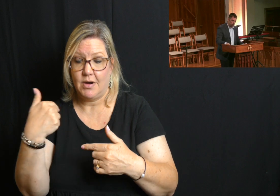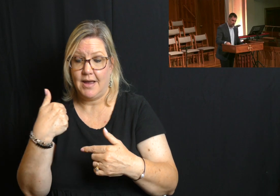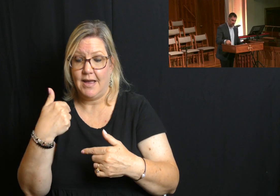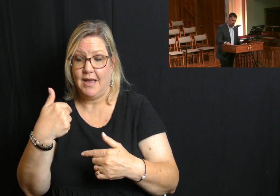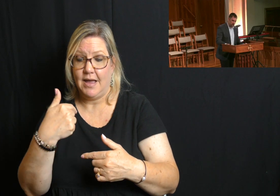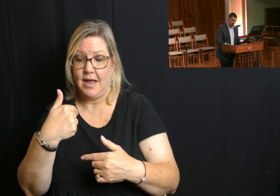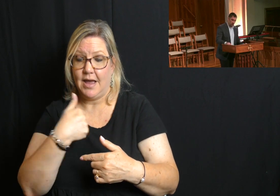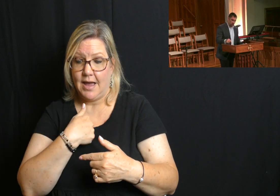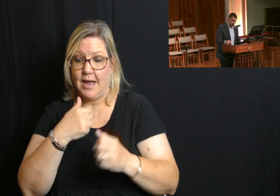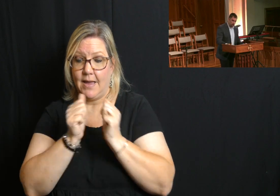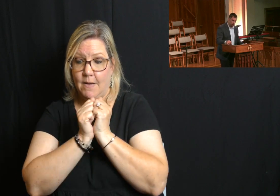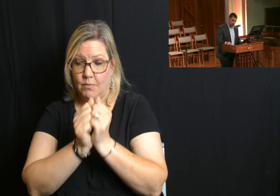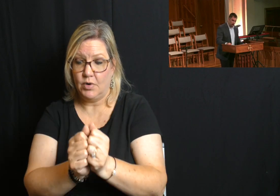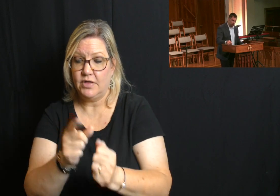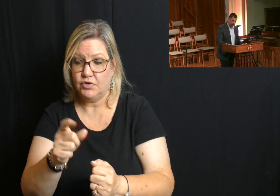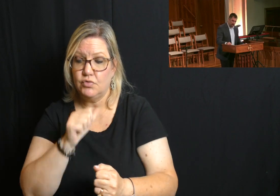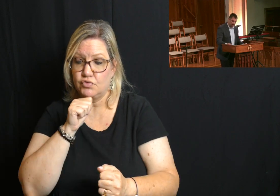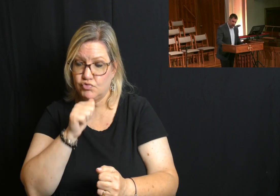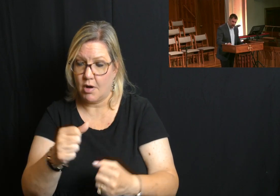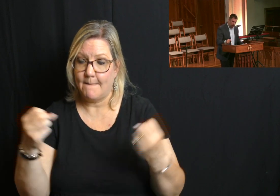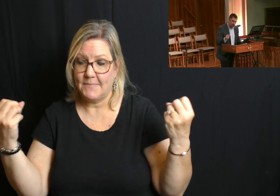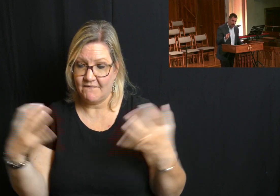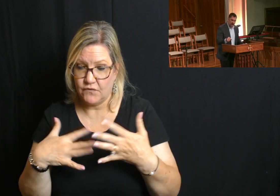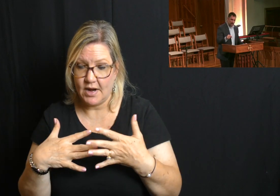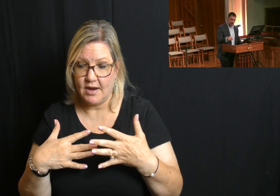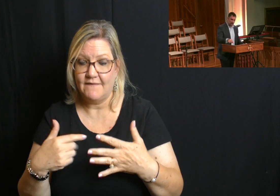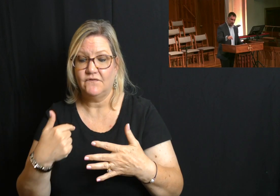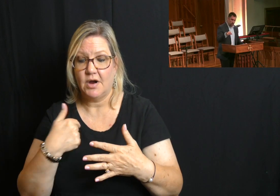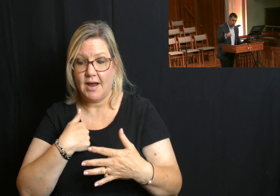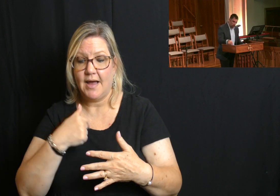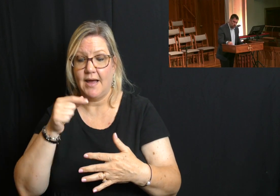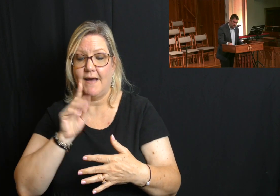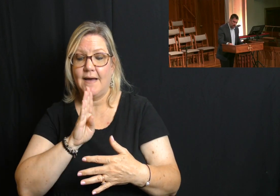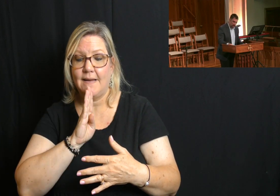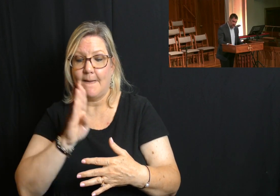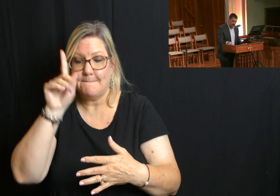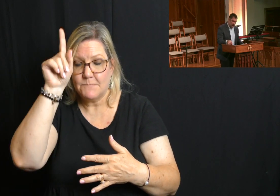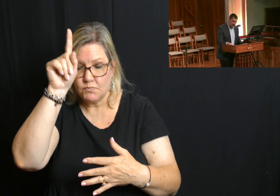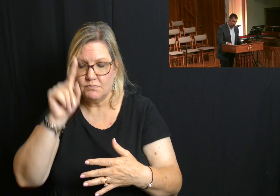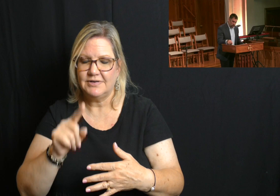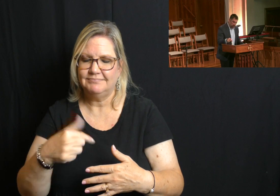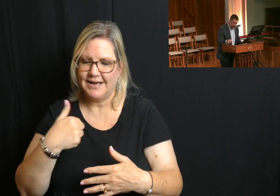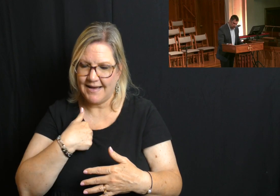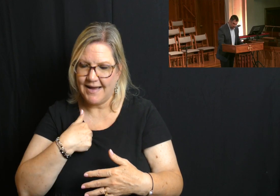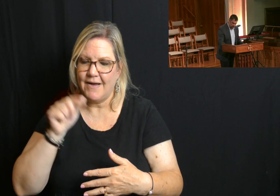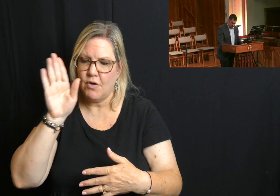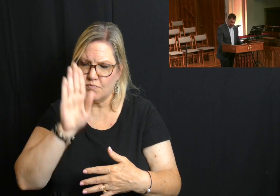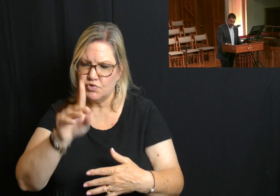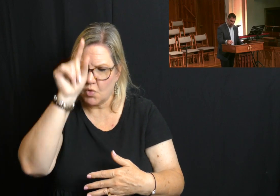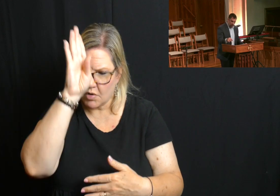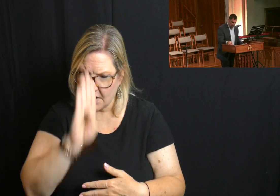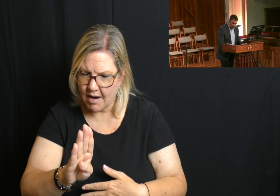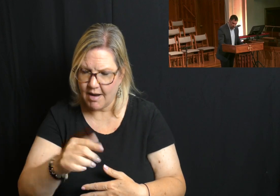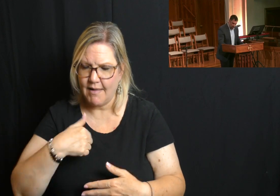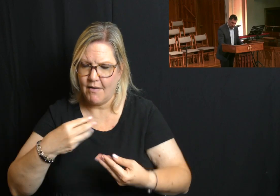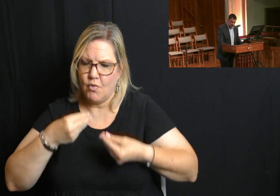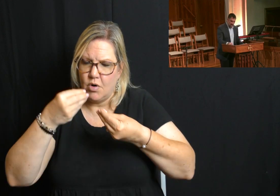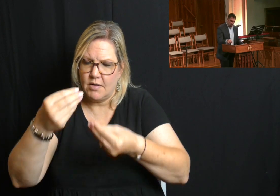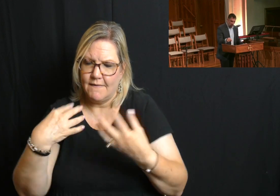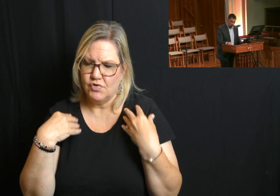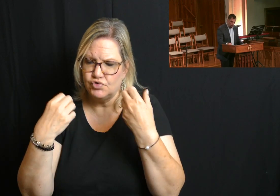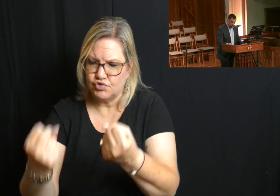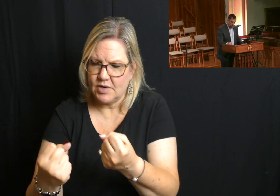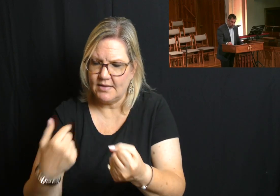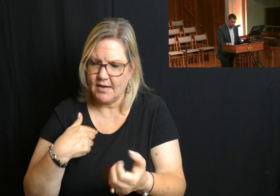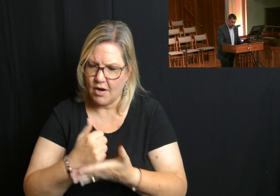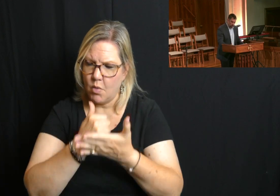am with you. Do not be afraid, for I am your God. I will strengthen you, and I will help you, and I